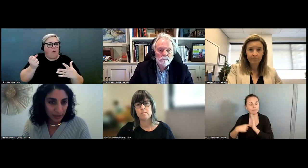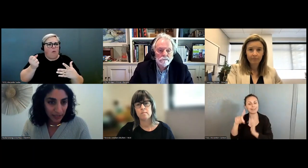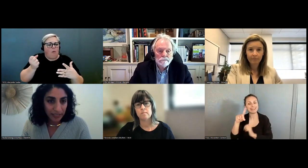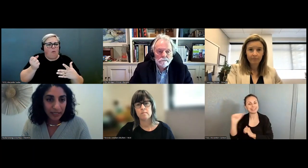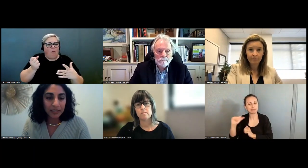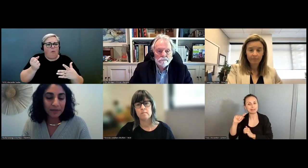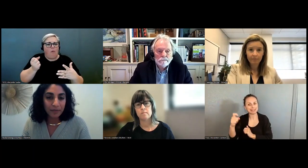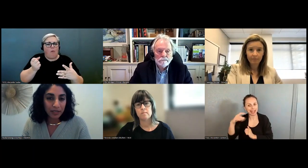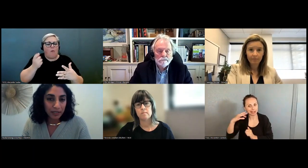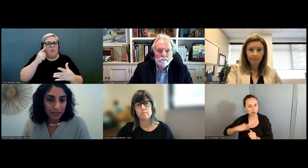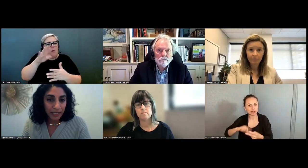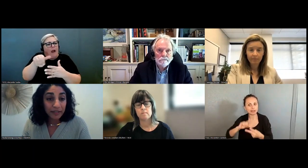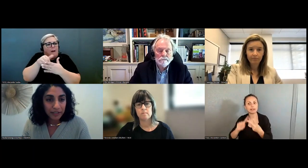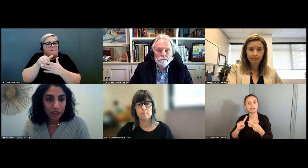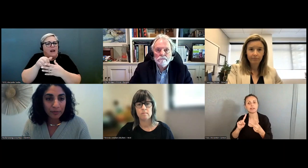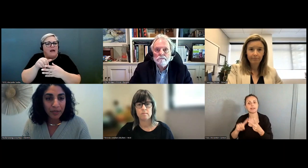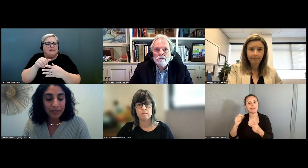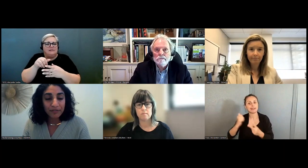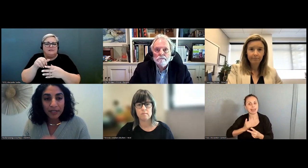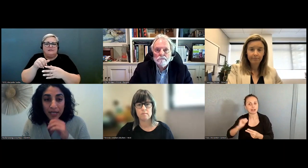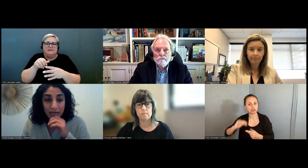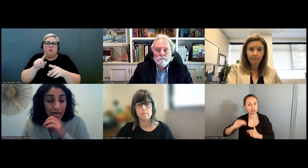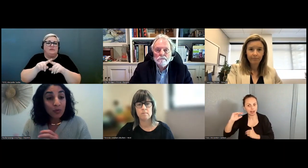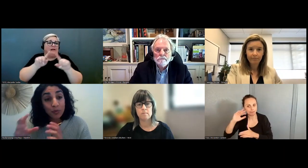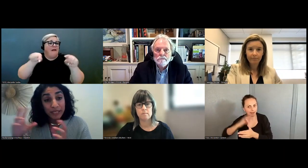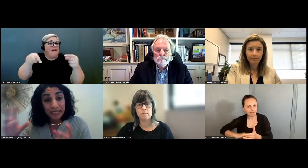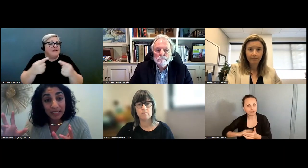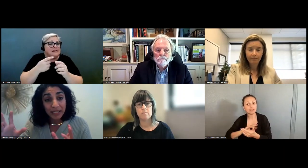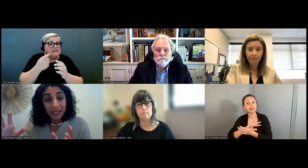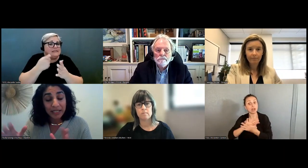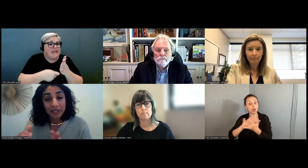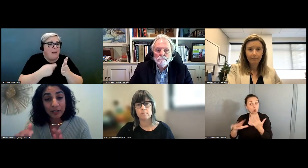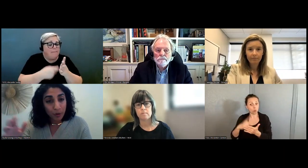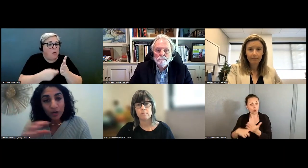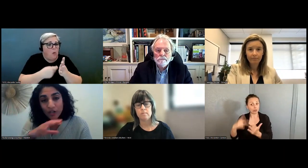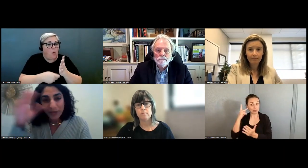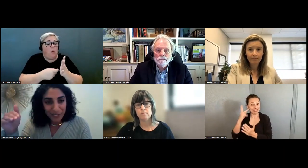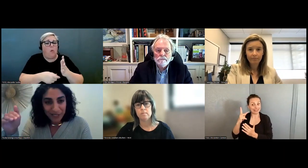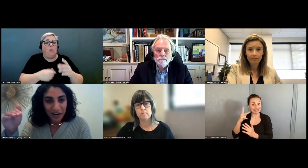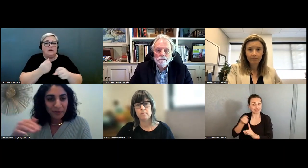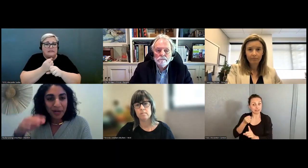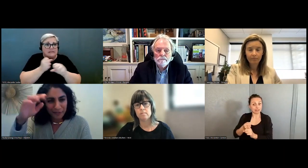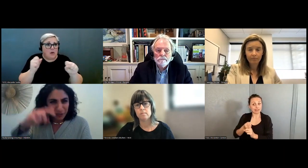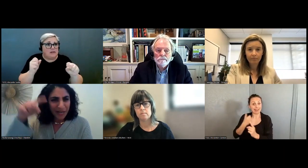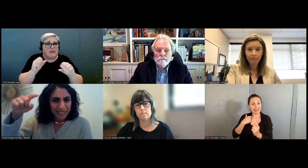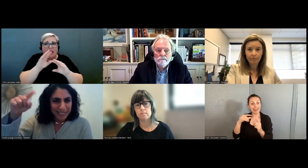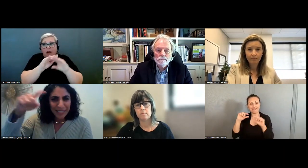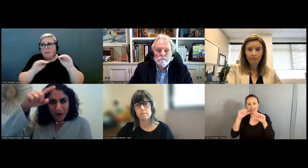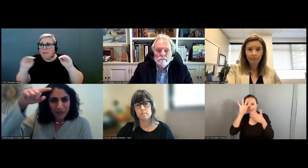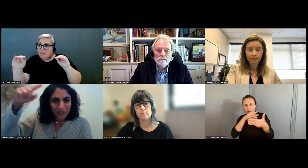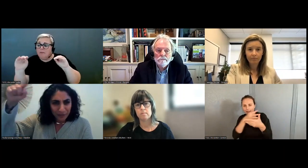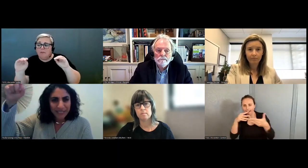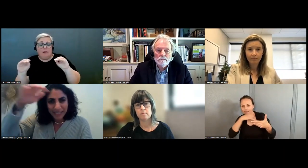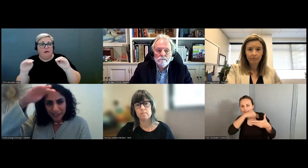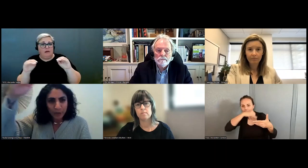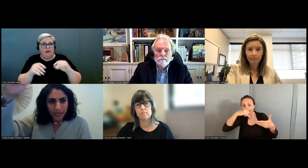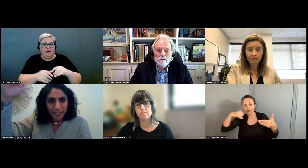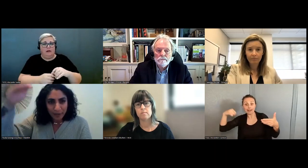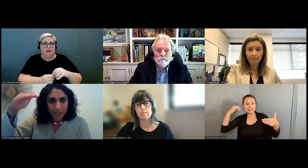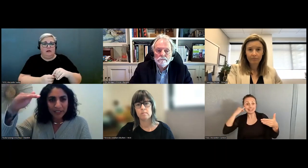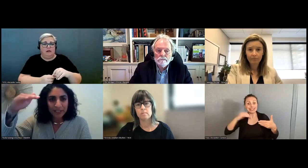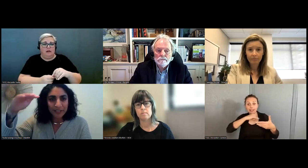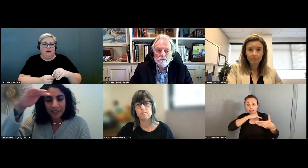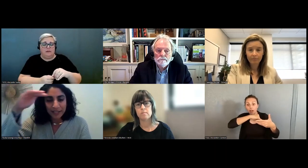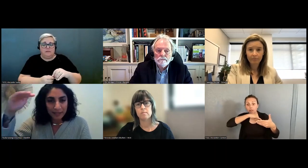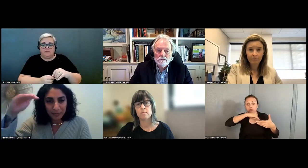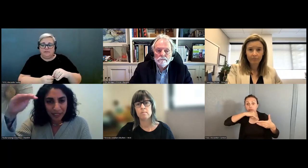Tax Credit, like the Canada Child Benefit. And what we see in our report card, we have this line graph, and you kind of see poverty rates like tracking